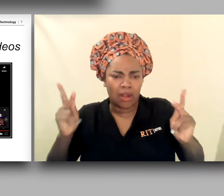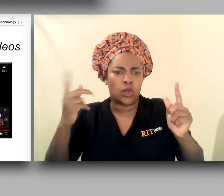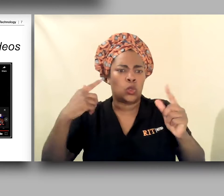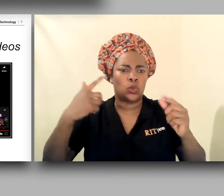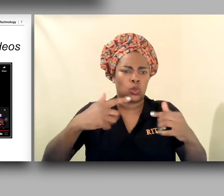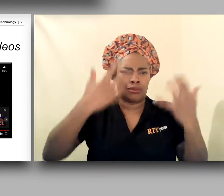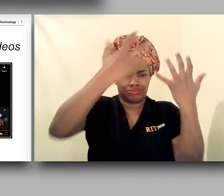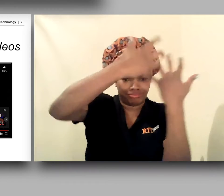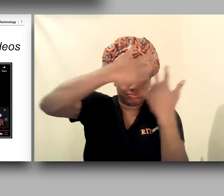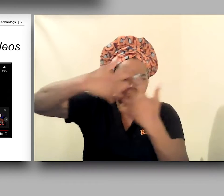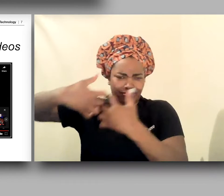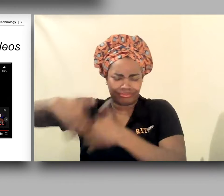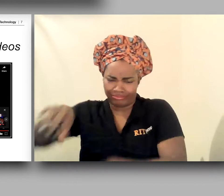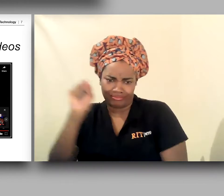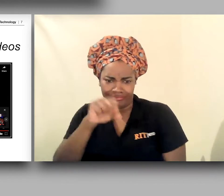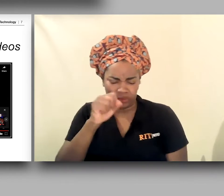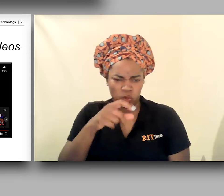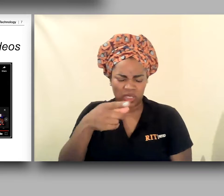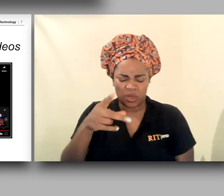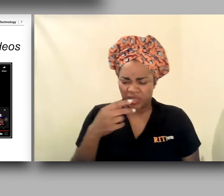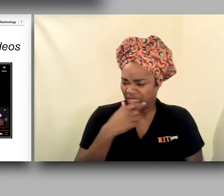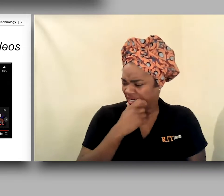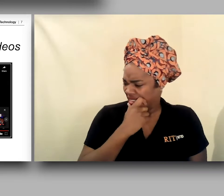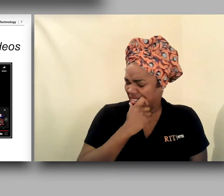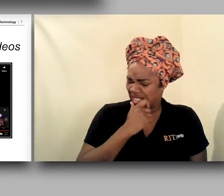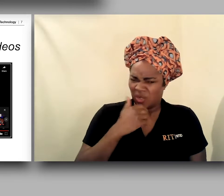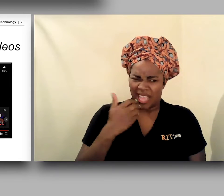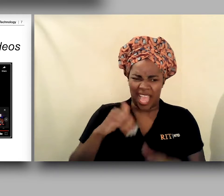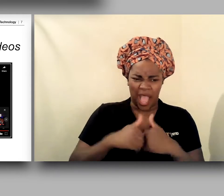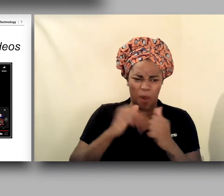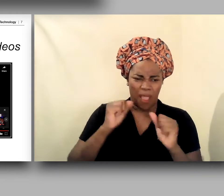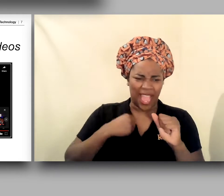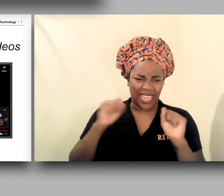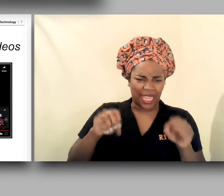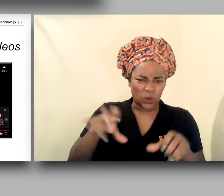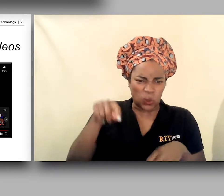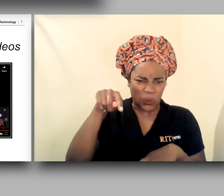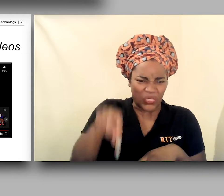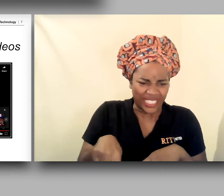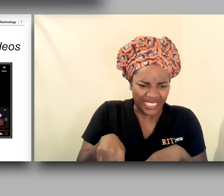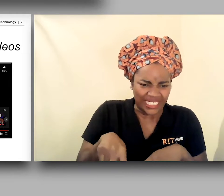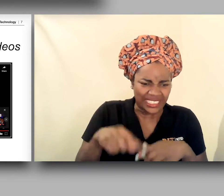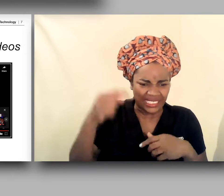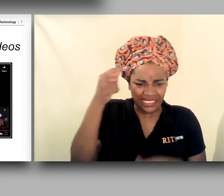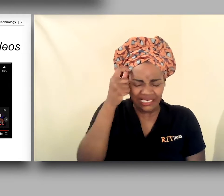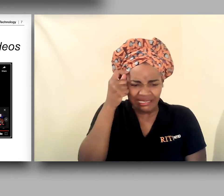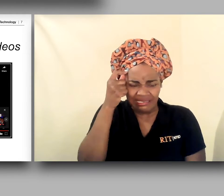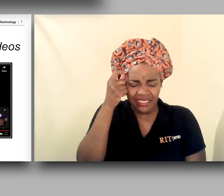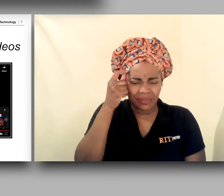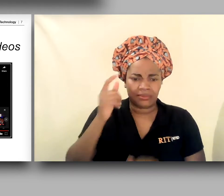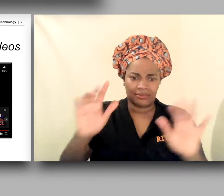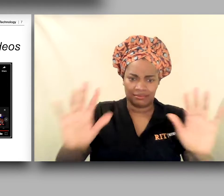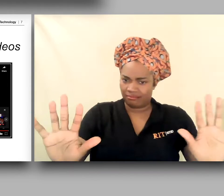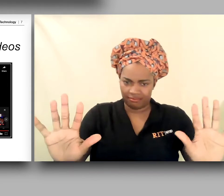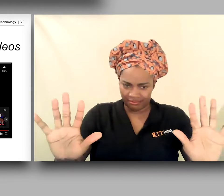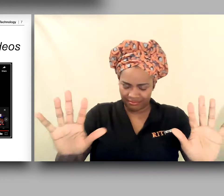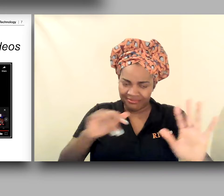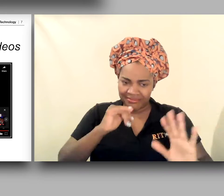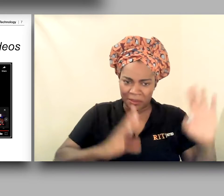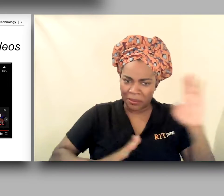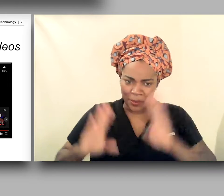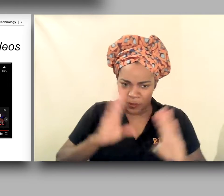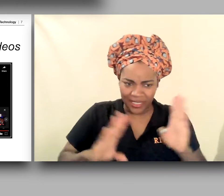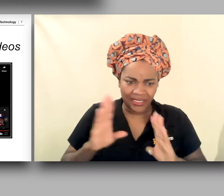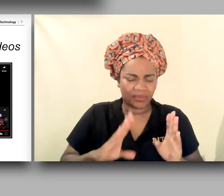coordinate together. And you have to think, how can I do that? Don't worry. We're going to give you